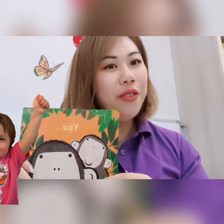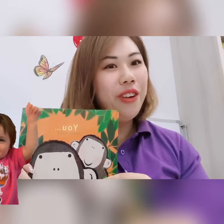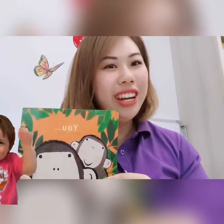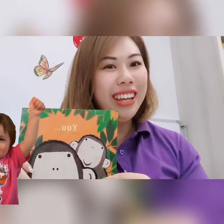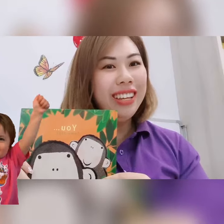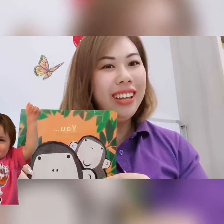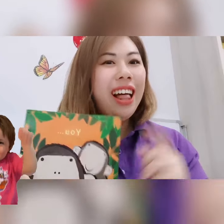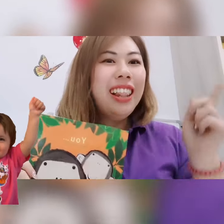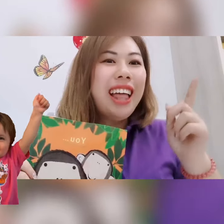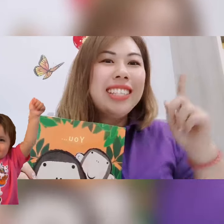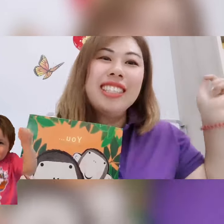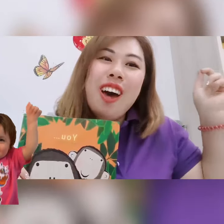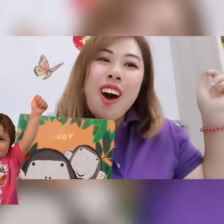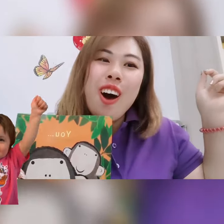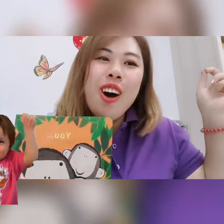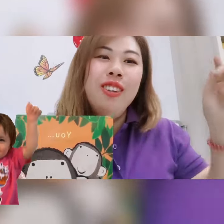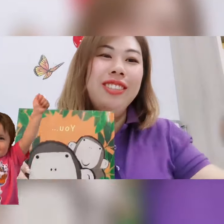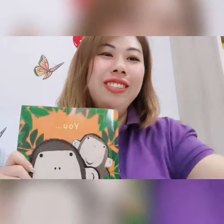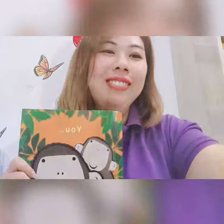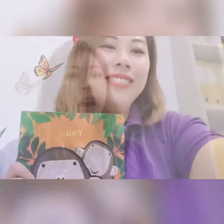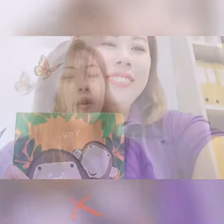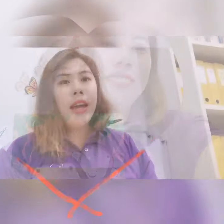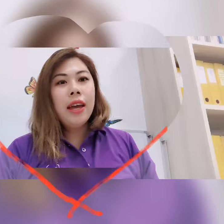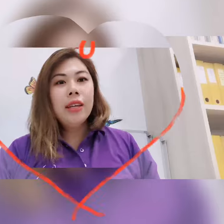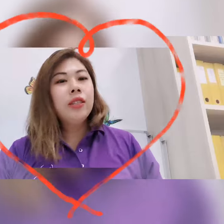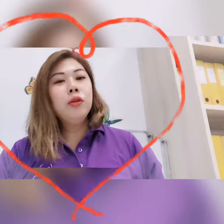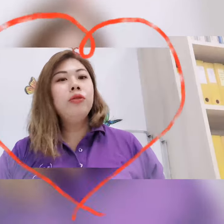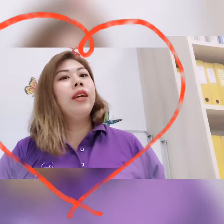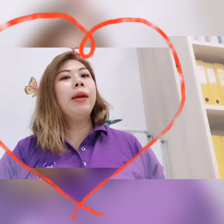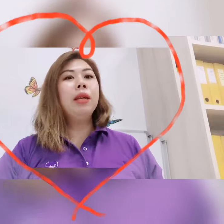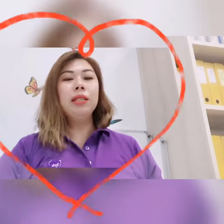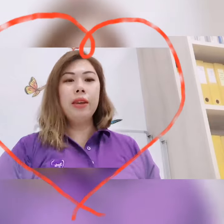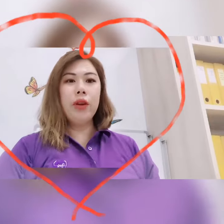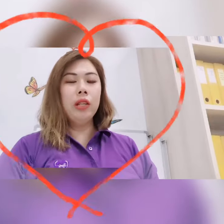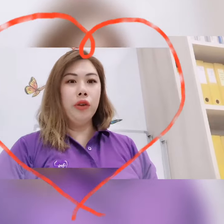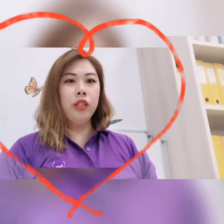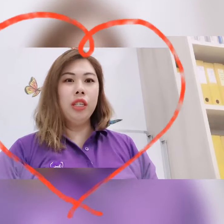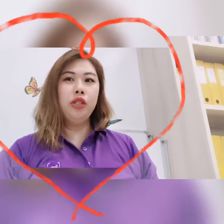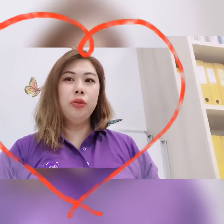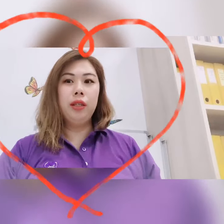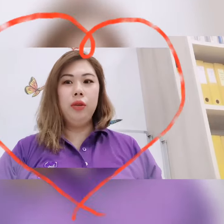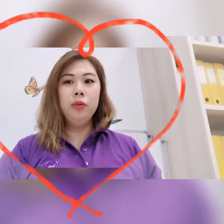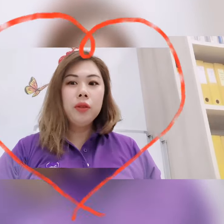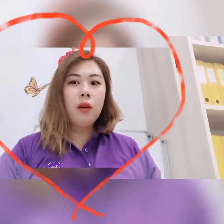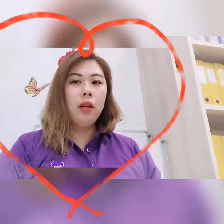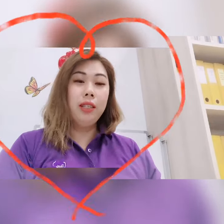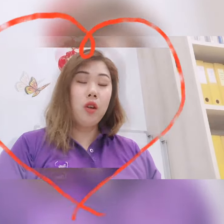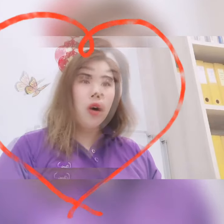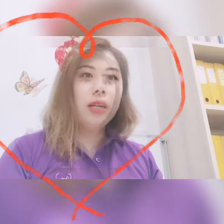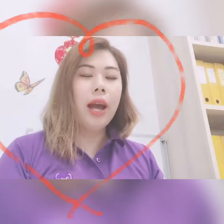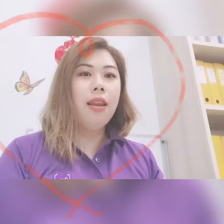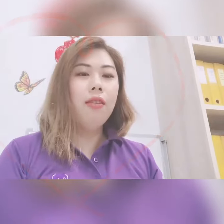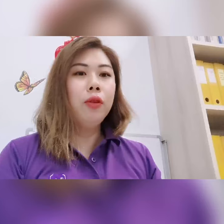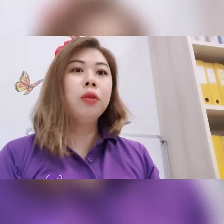ready? Let's go! Okay, so today Miss Avia is going to teach you a new song. It's called an I Love You